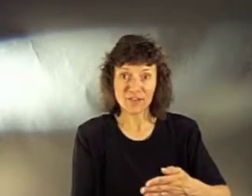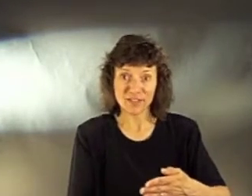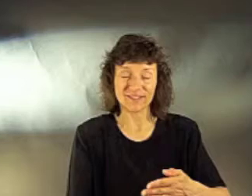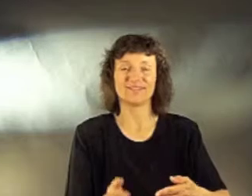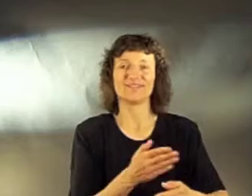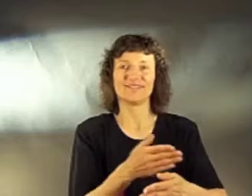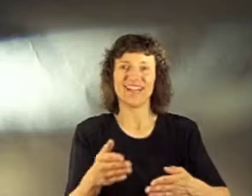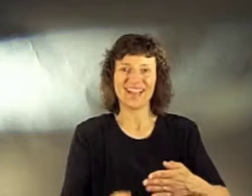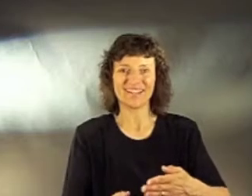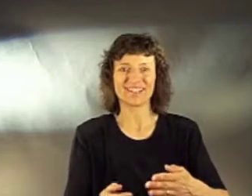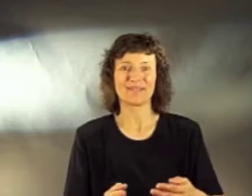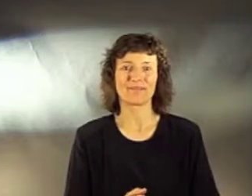it. End.